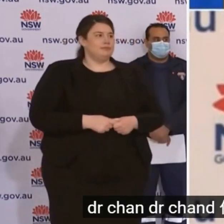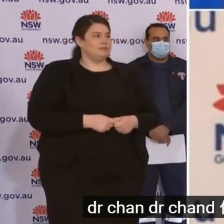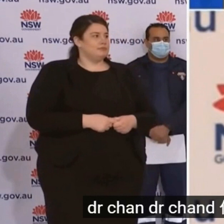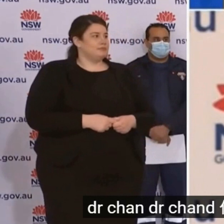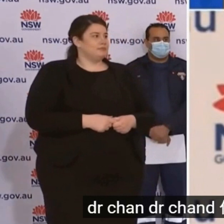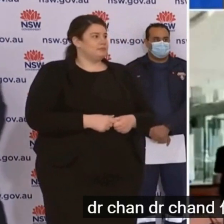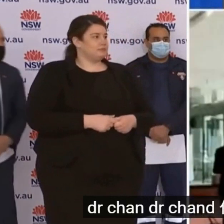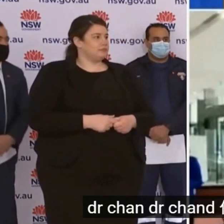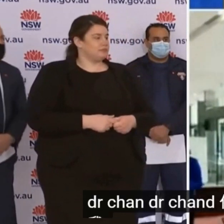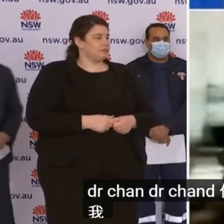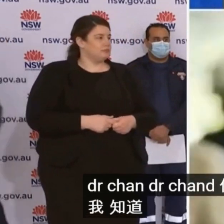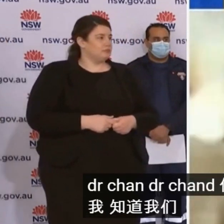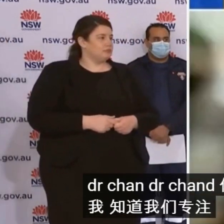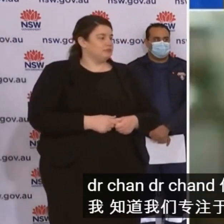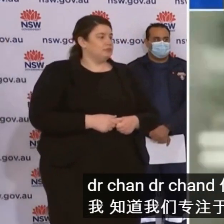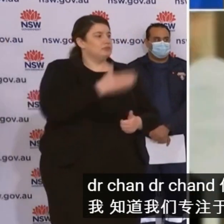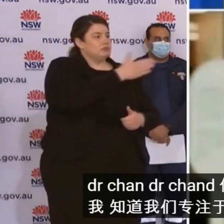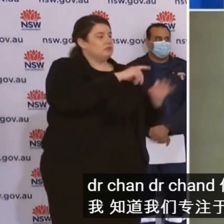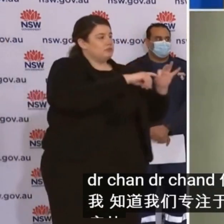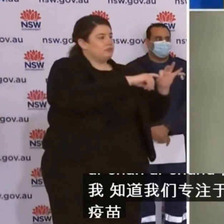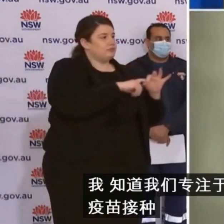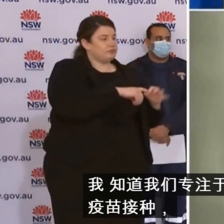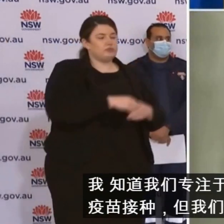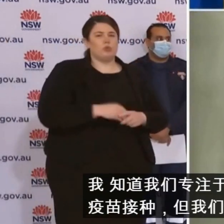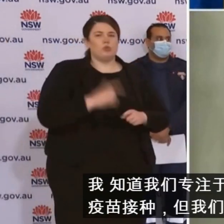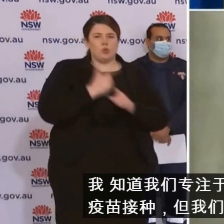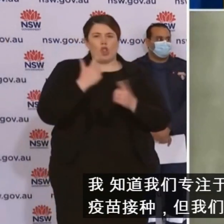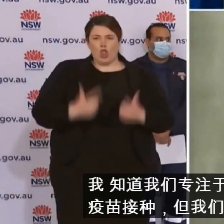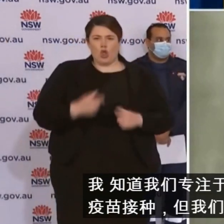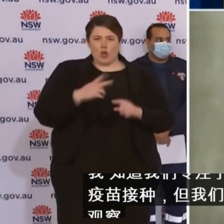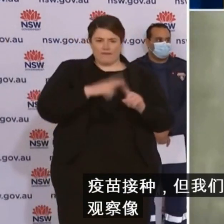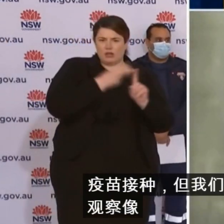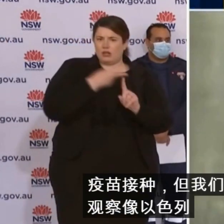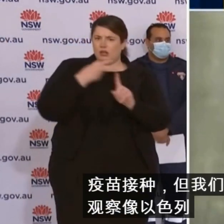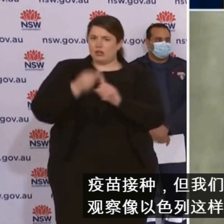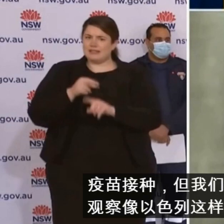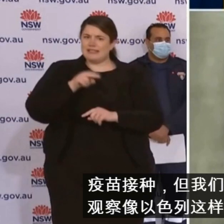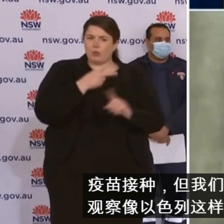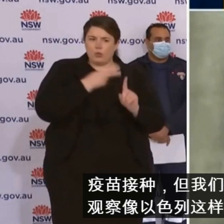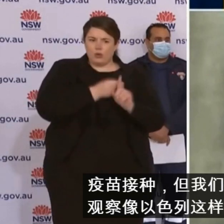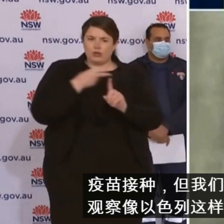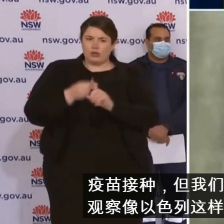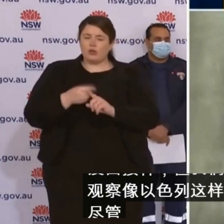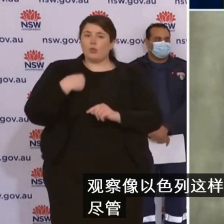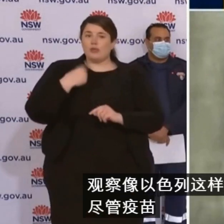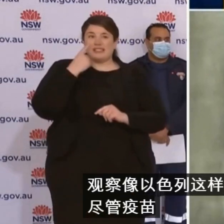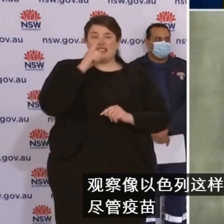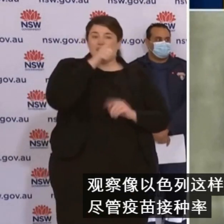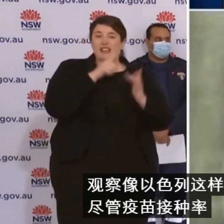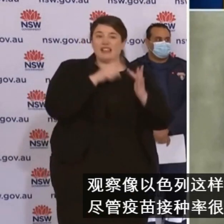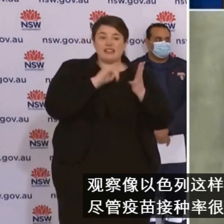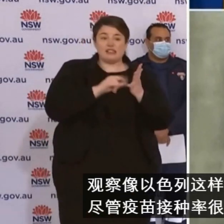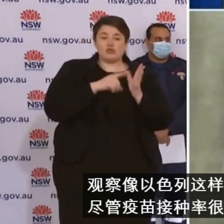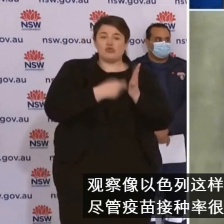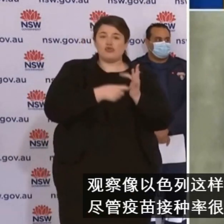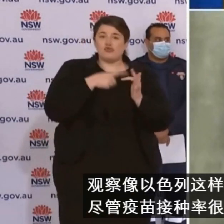you've been worried. Dr. Chant, quickly. I know we're focused on double vaccination, but we're now watching countries like Israel see their cases surge despite